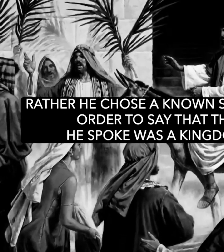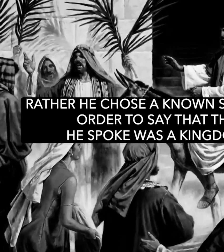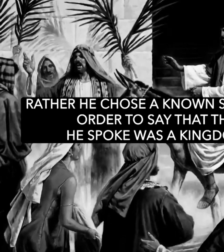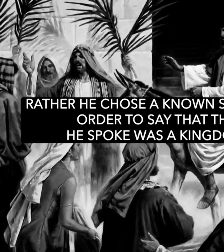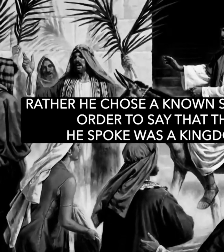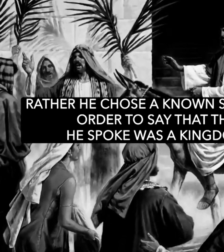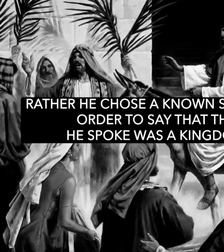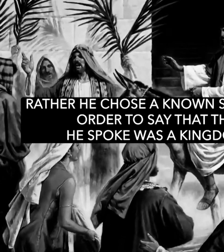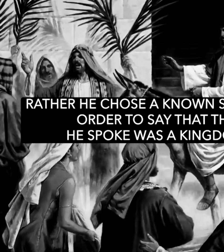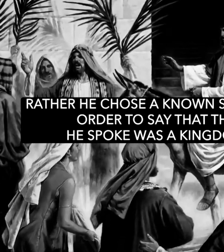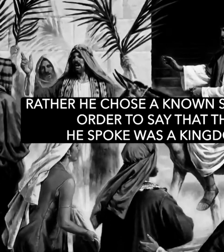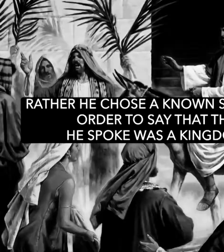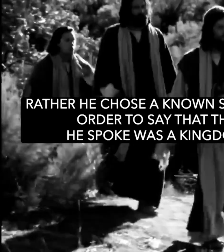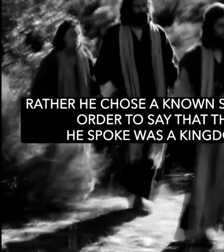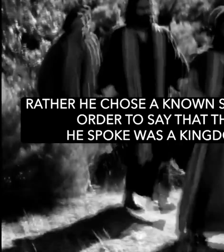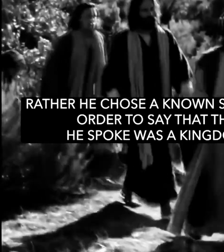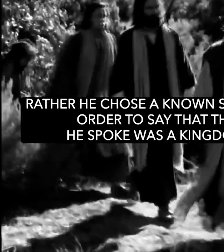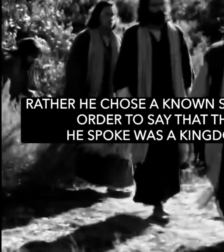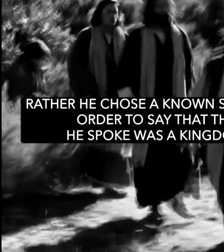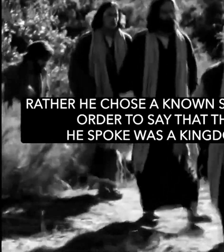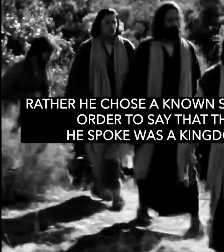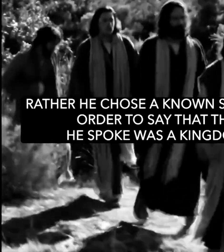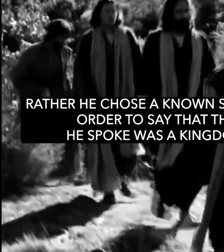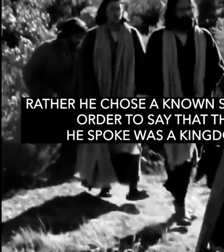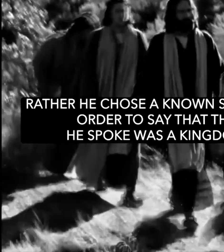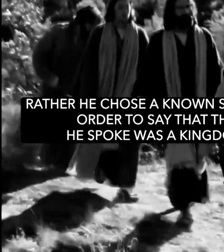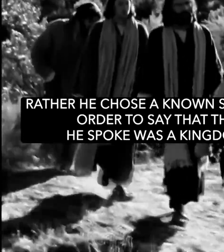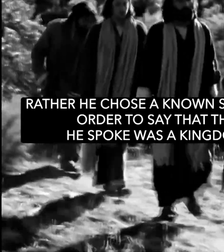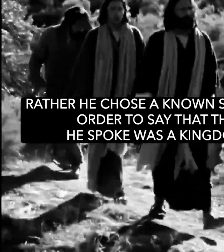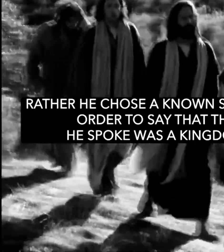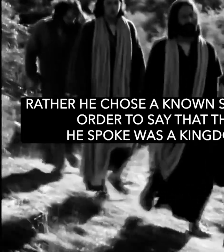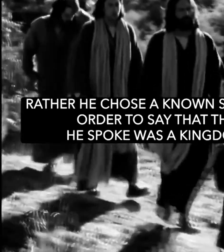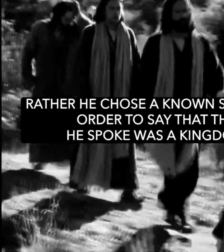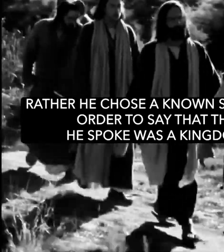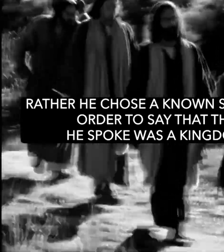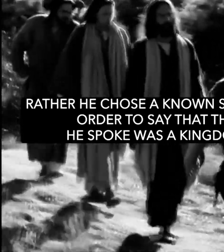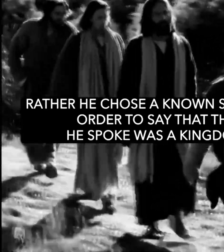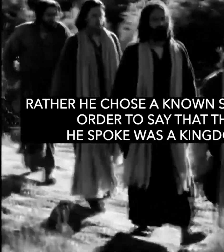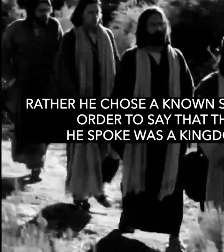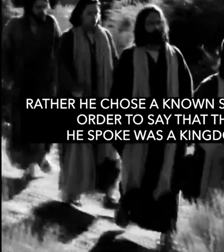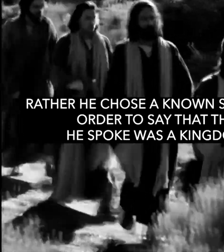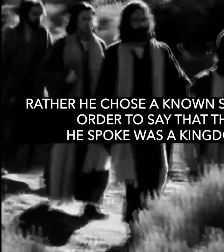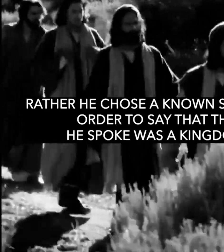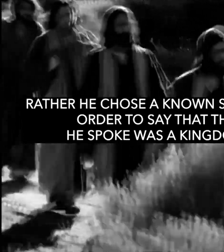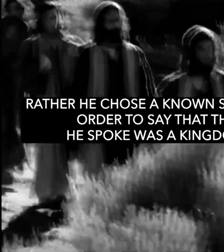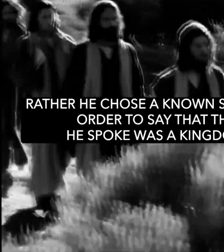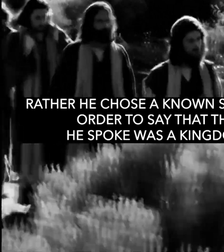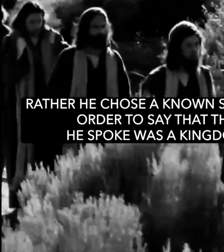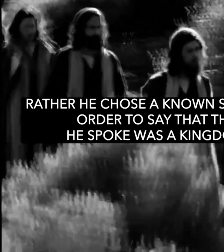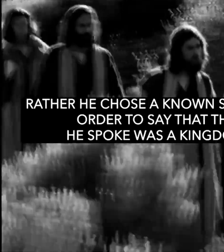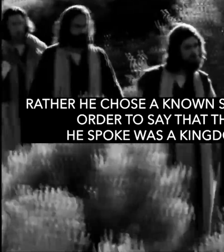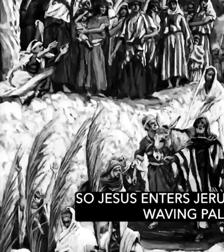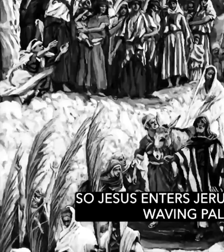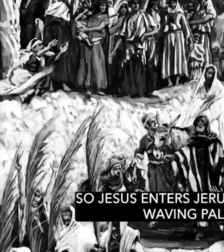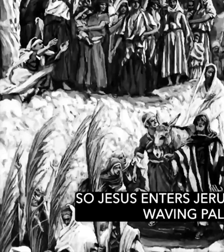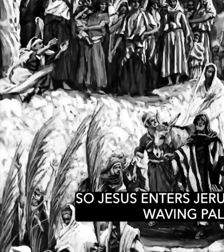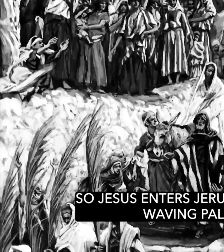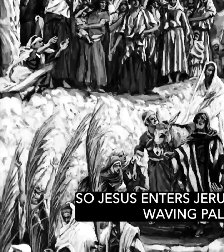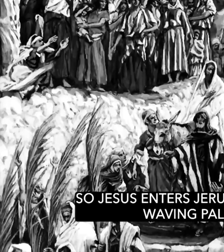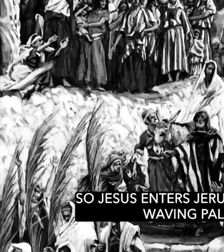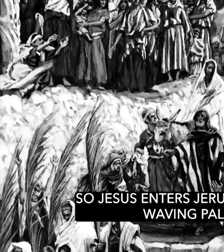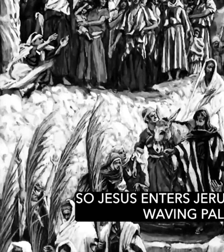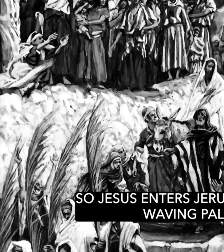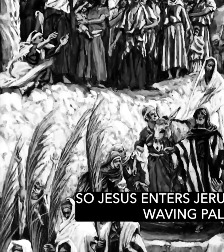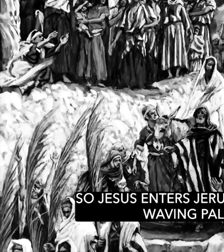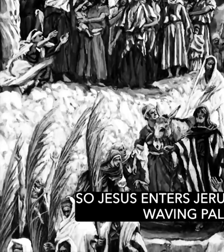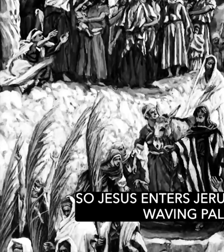symbol from his tradition in order to say that the kingdom of which he spoke was a kingdom of peace, not war.